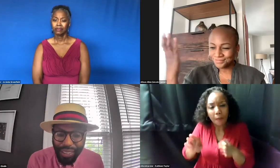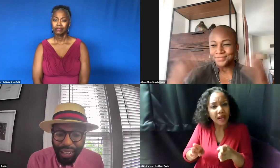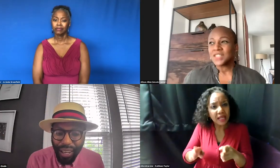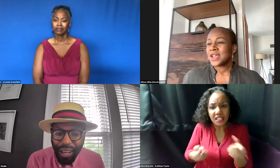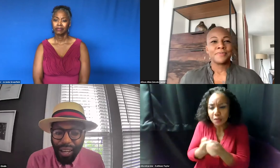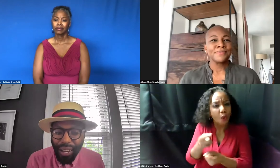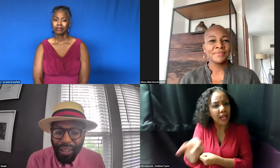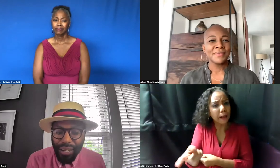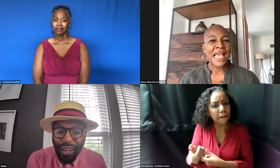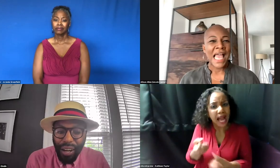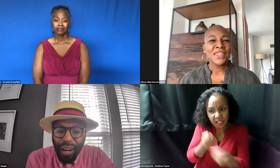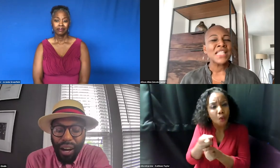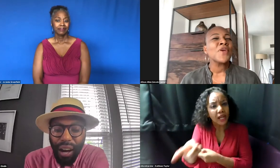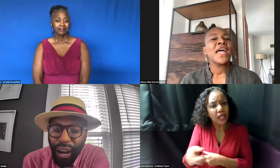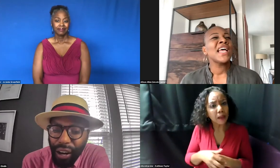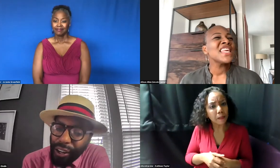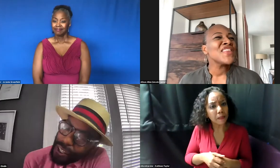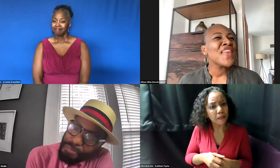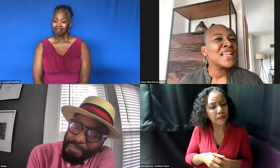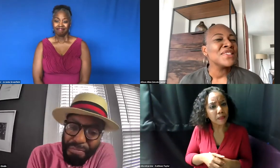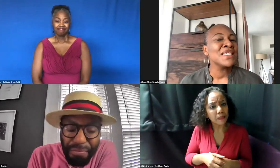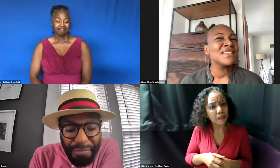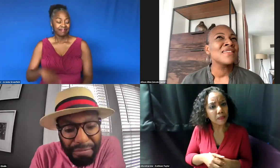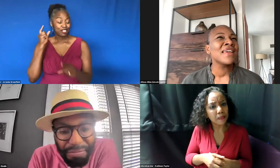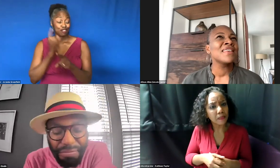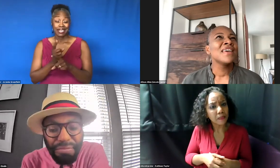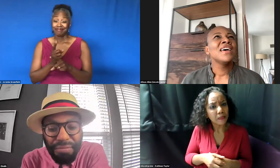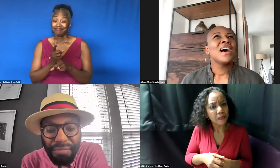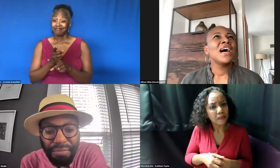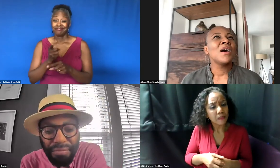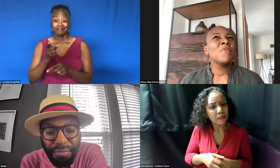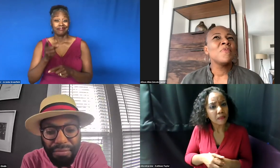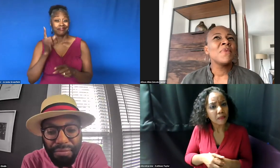us. That's right. That's right. And I think that to me is like,